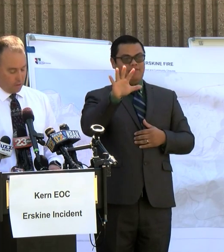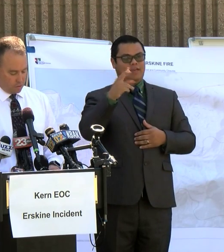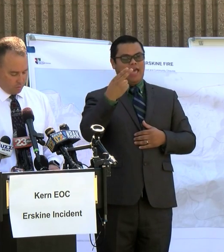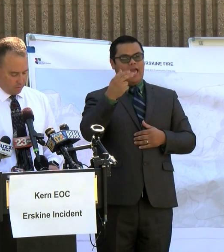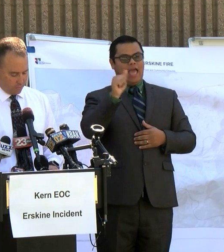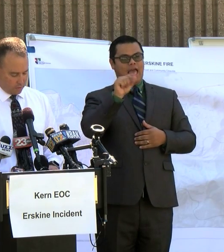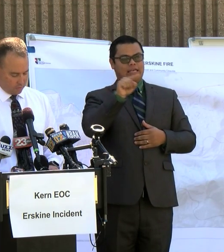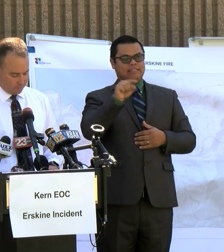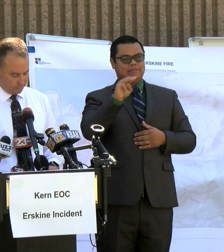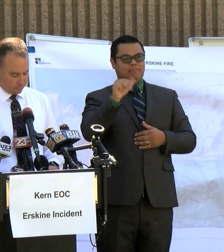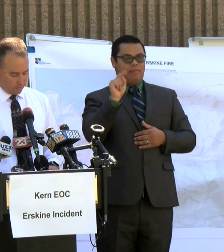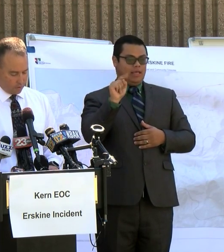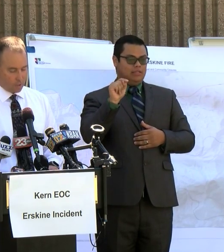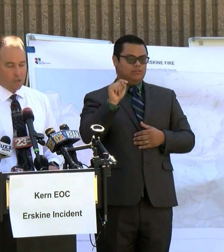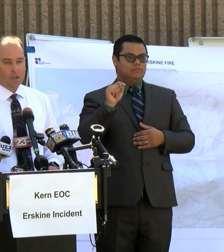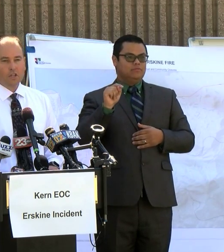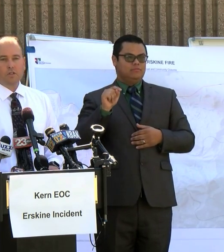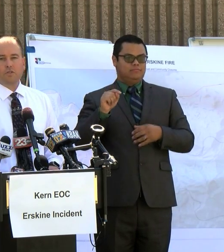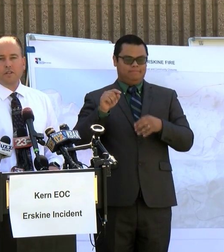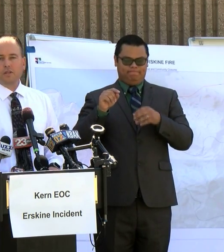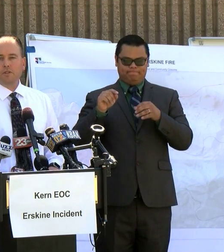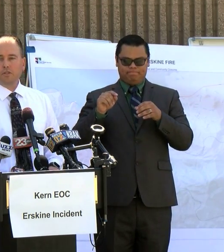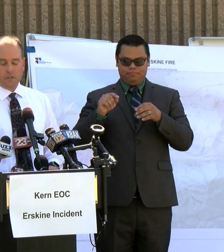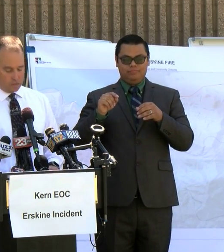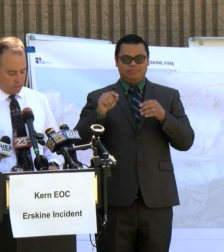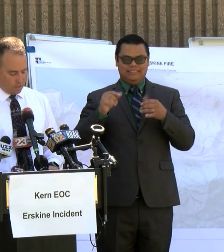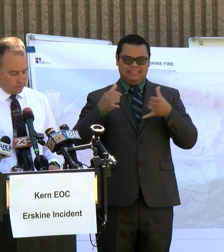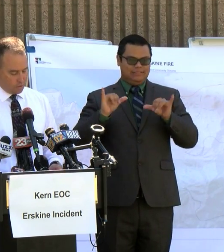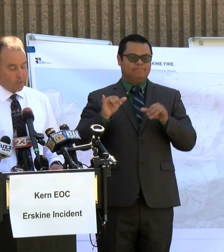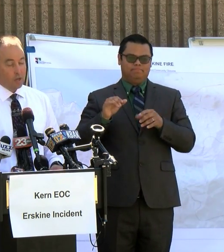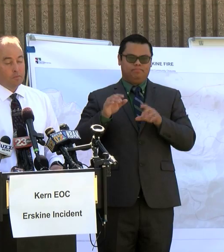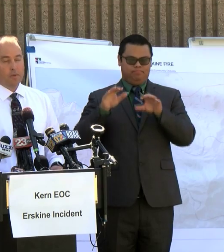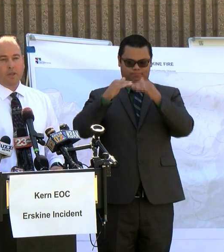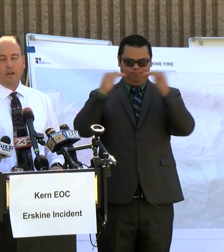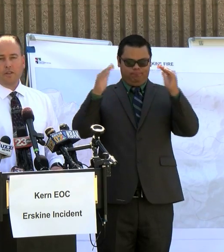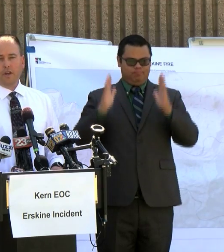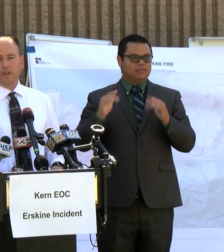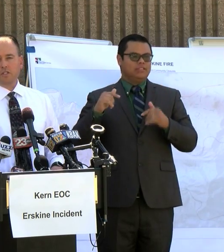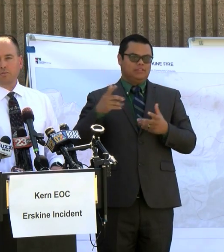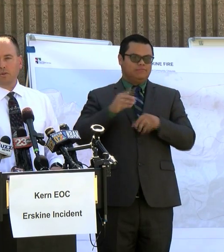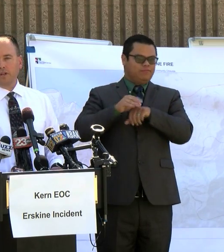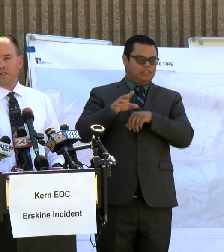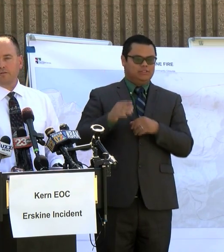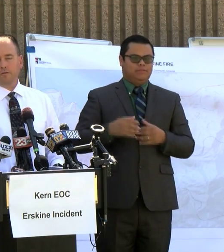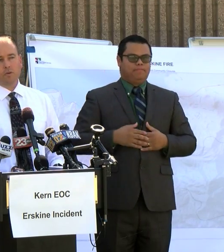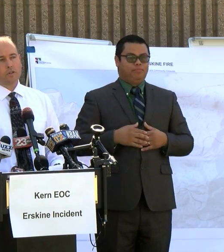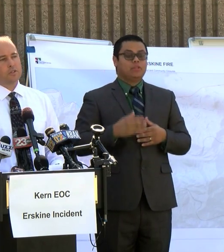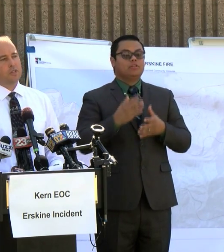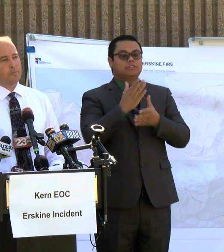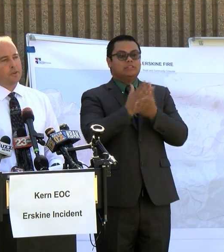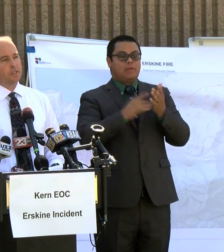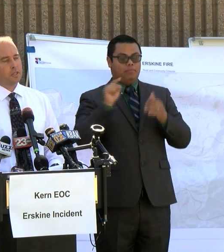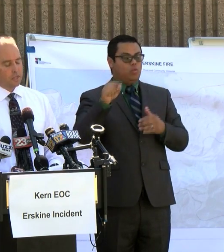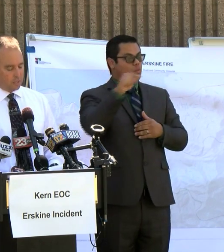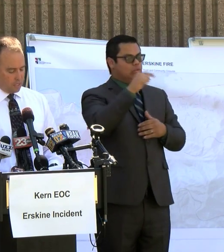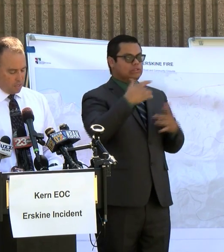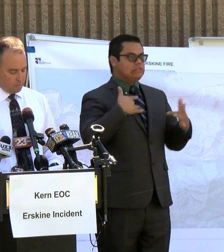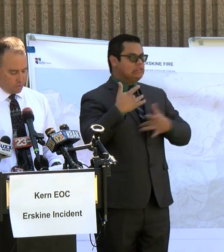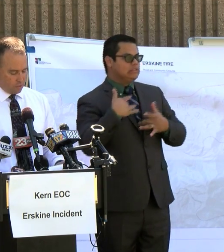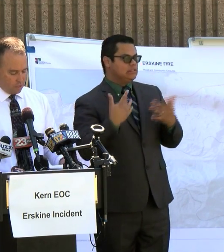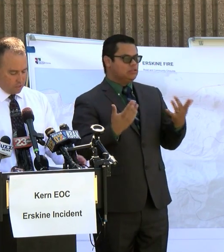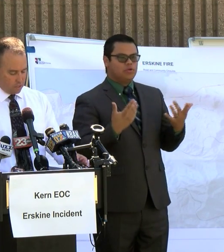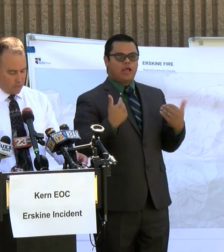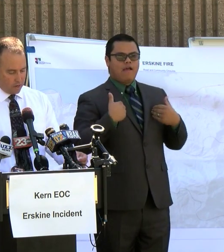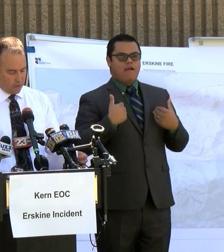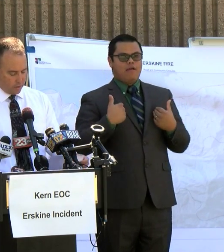that have also been affected. To address some of those concerns, Public Health has deployed 4 separate